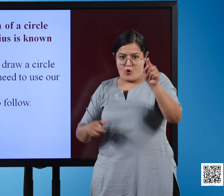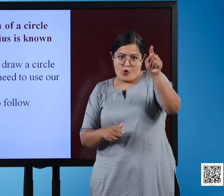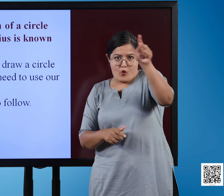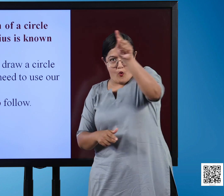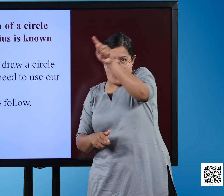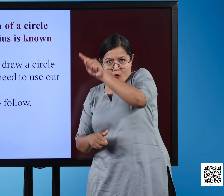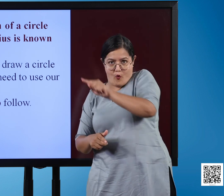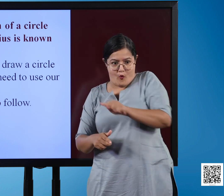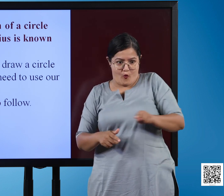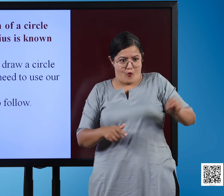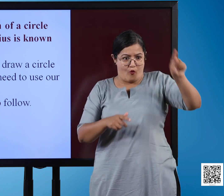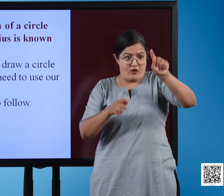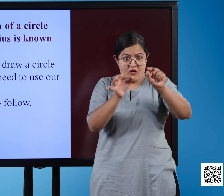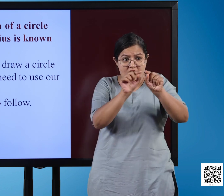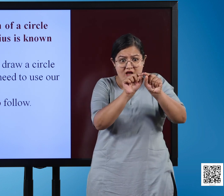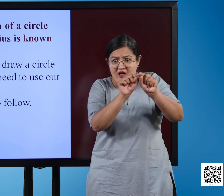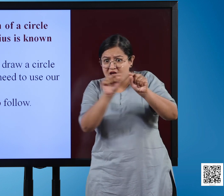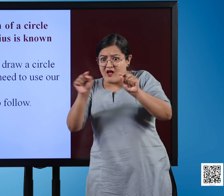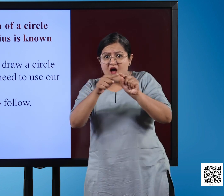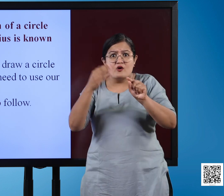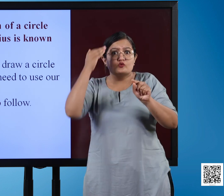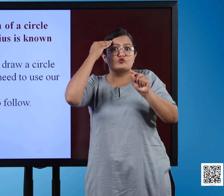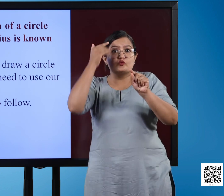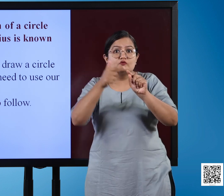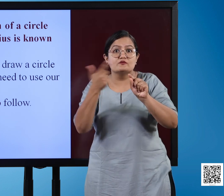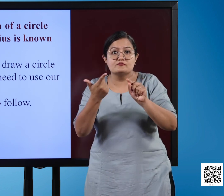Construction of a circle when its radius is known.